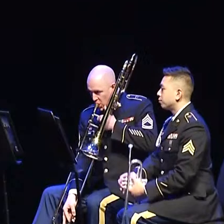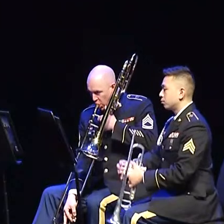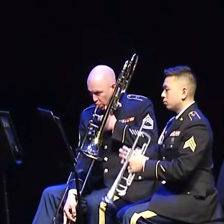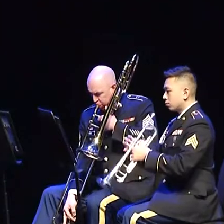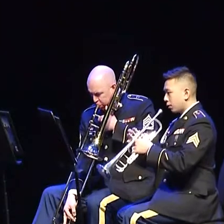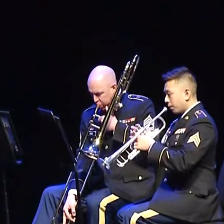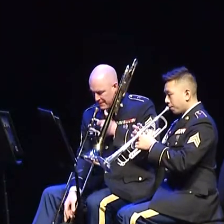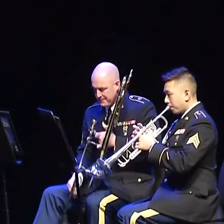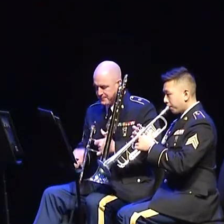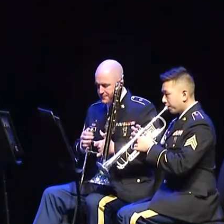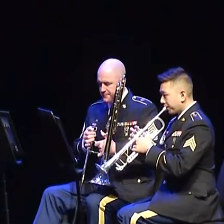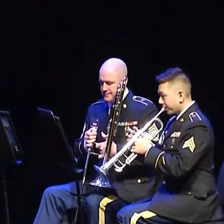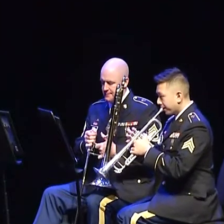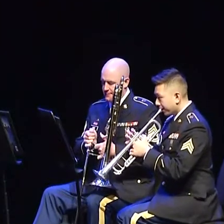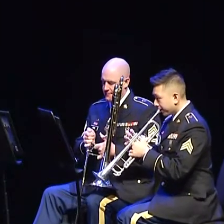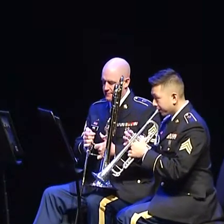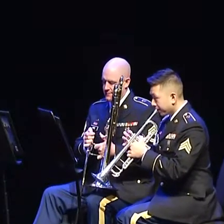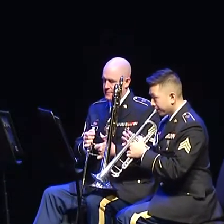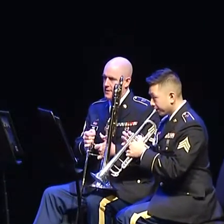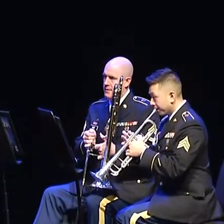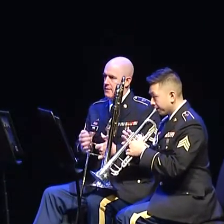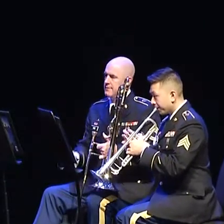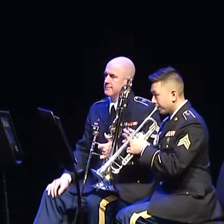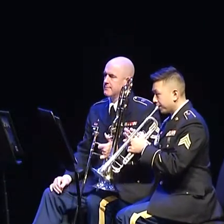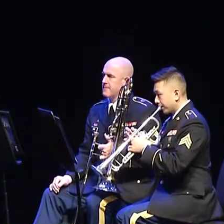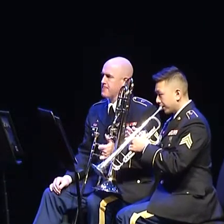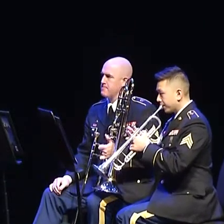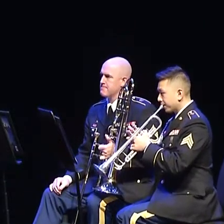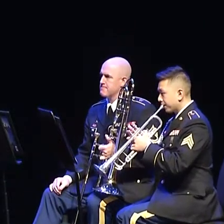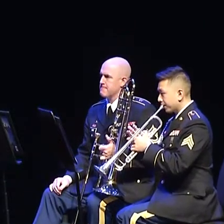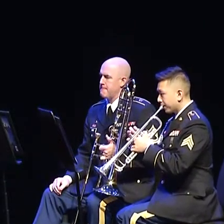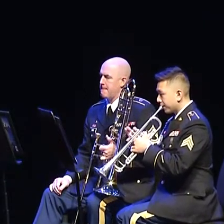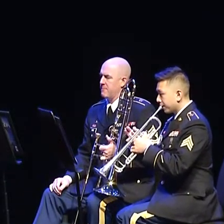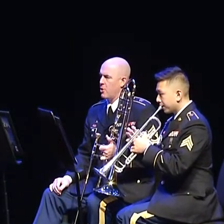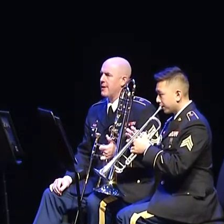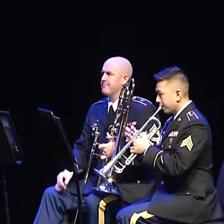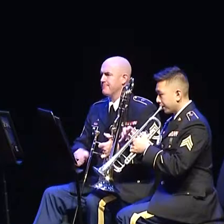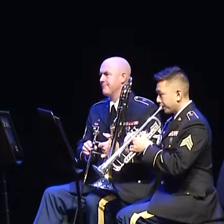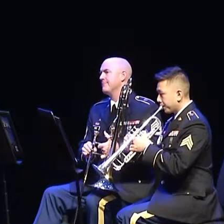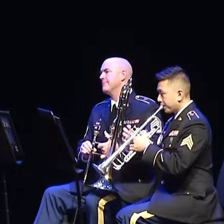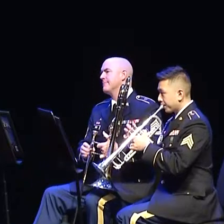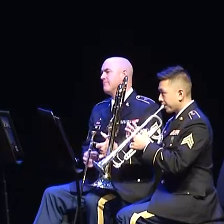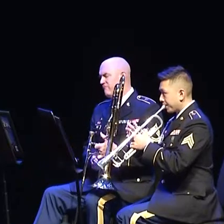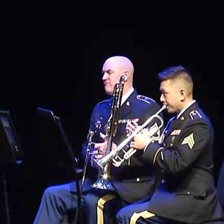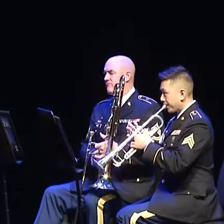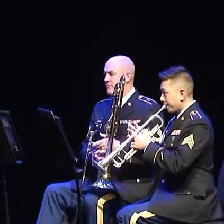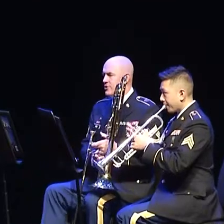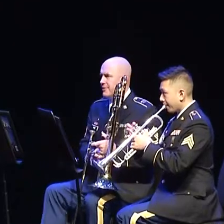Thank you.